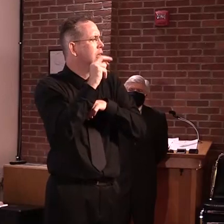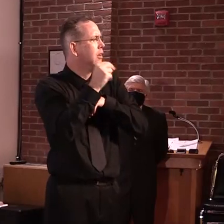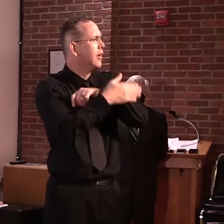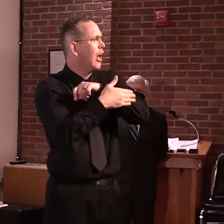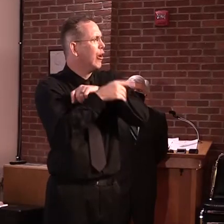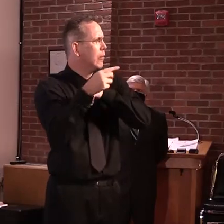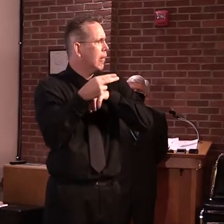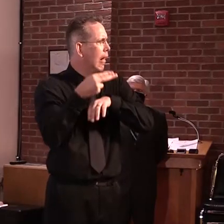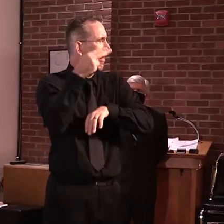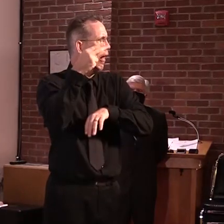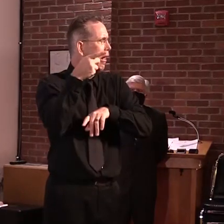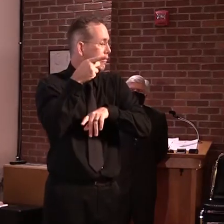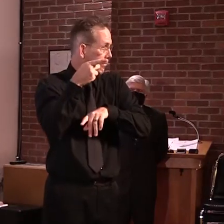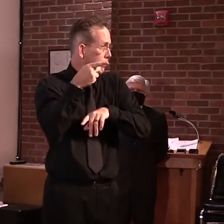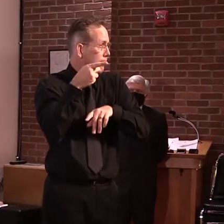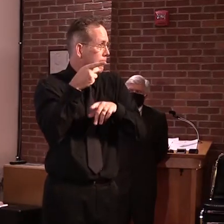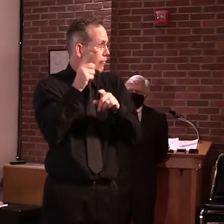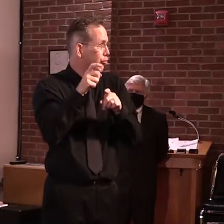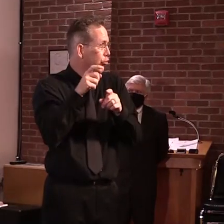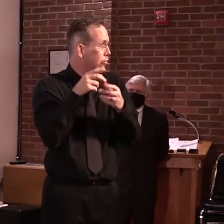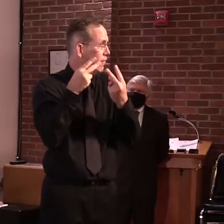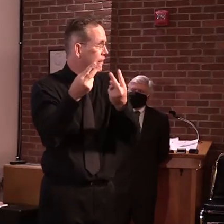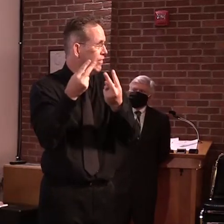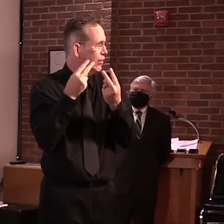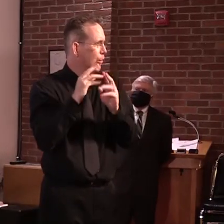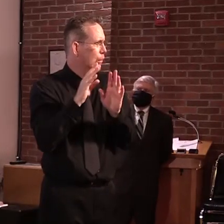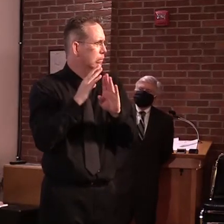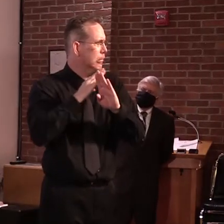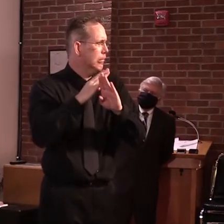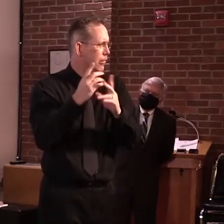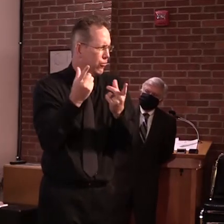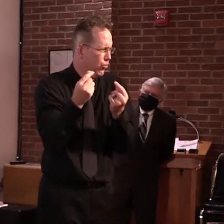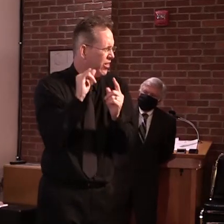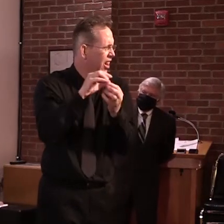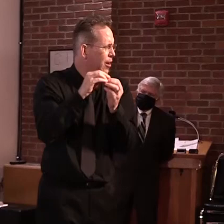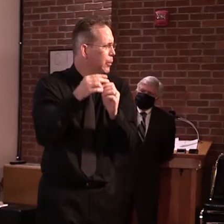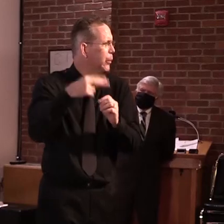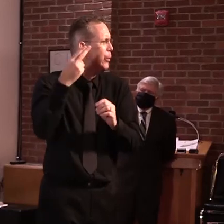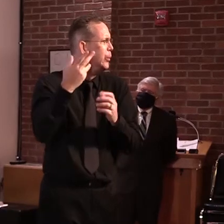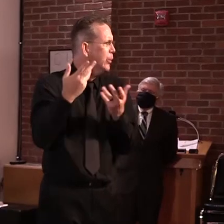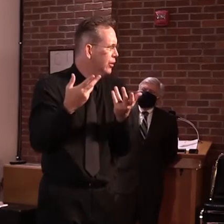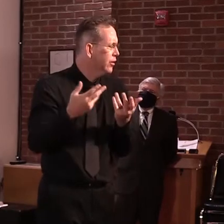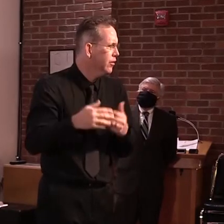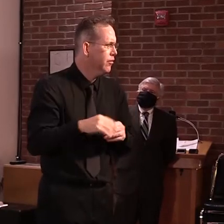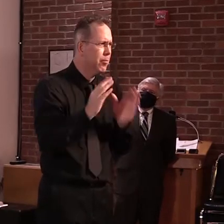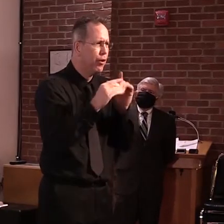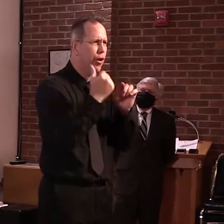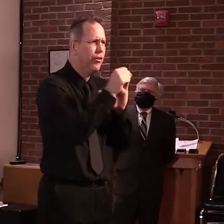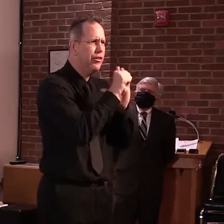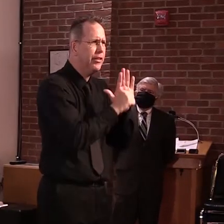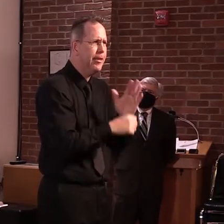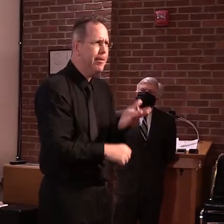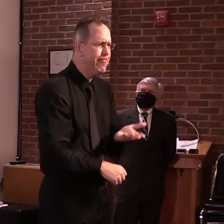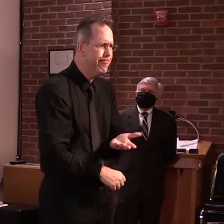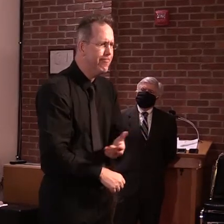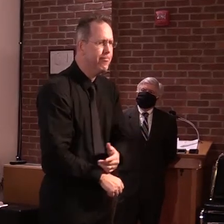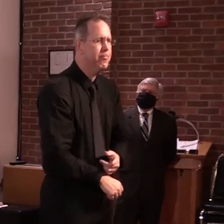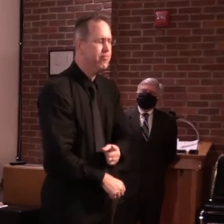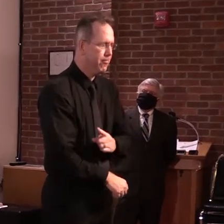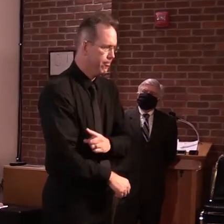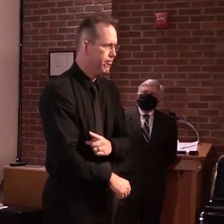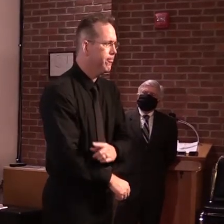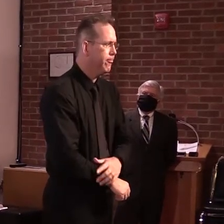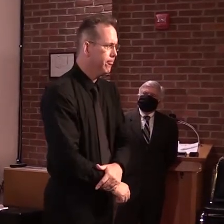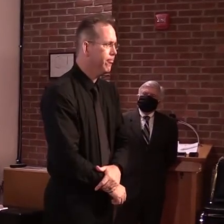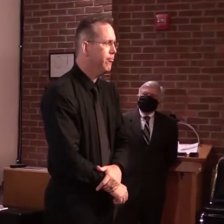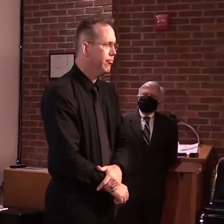I'll let Commissioner Pichek start with that, and maybe then Dr. Levine. So thank you for that question. It